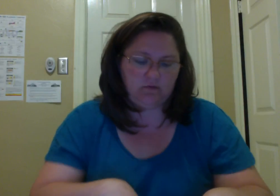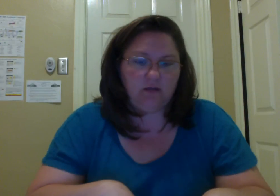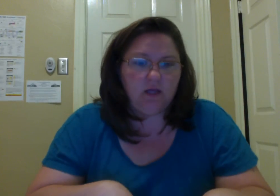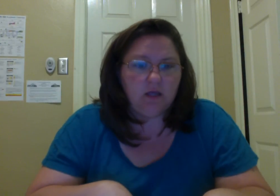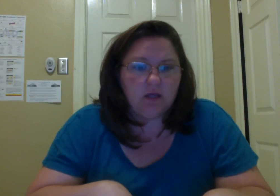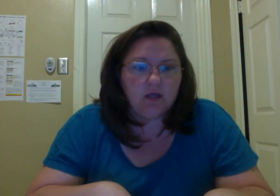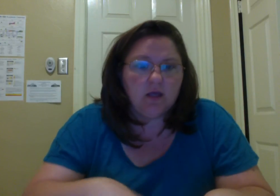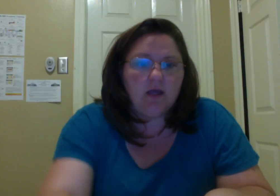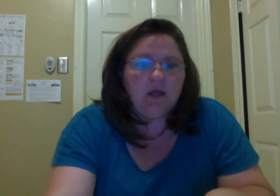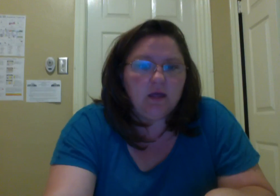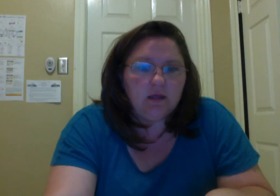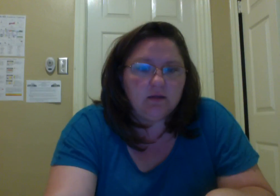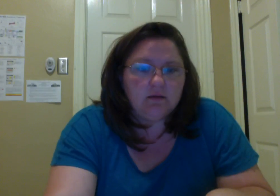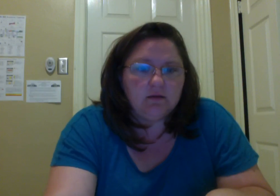today. And